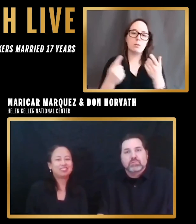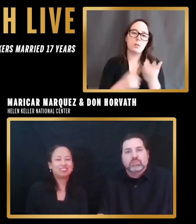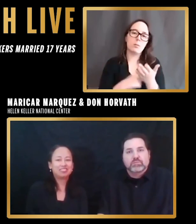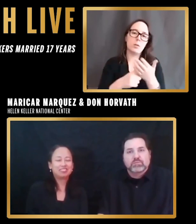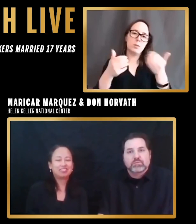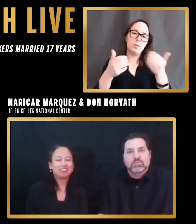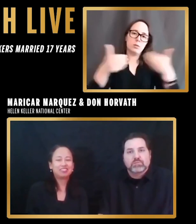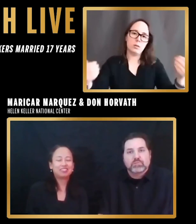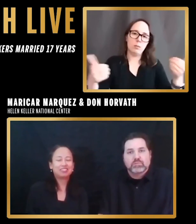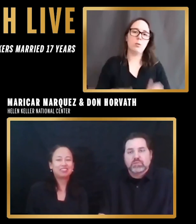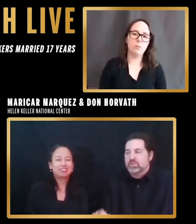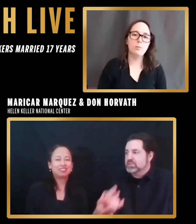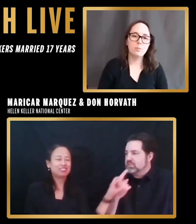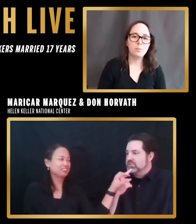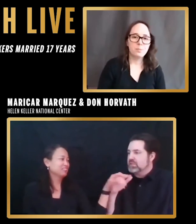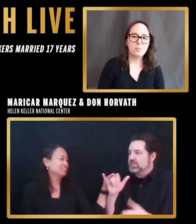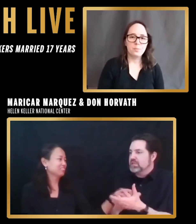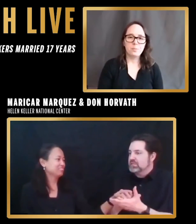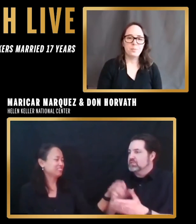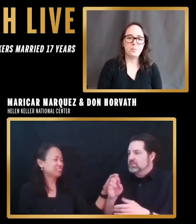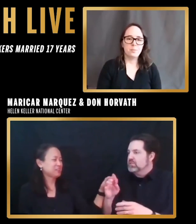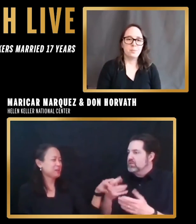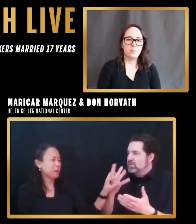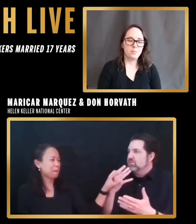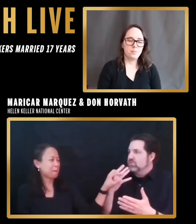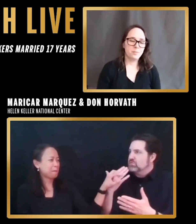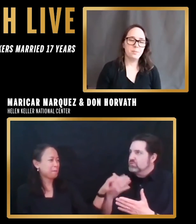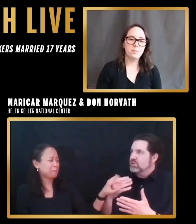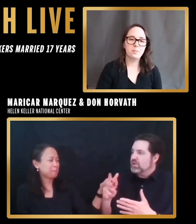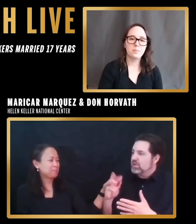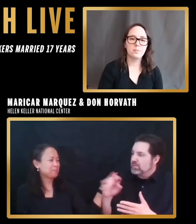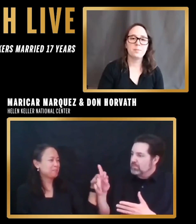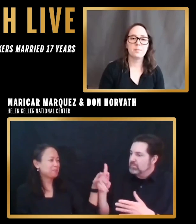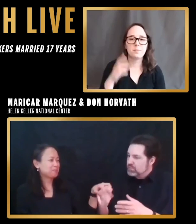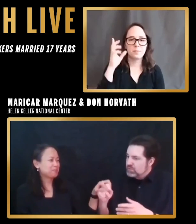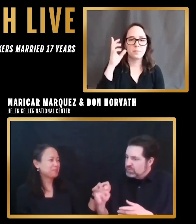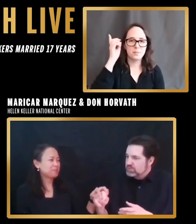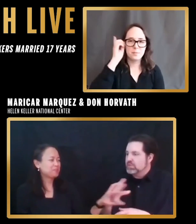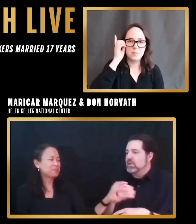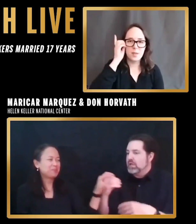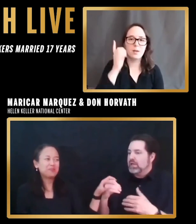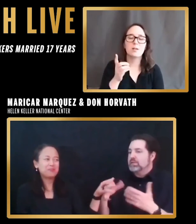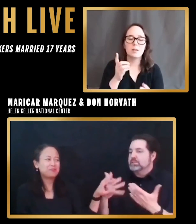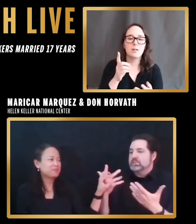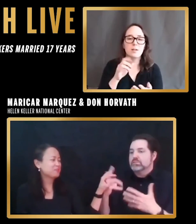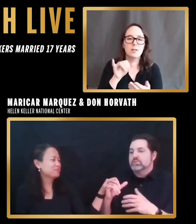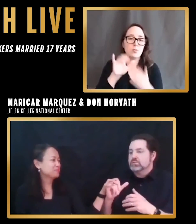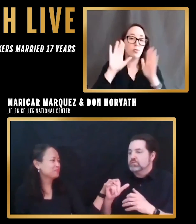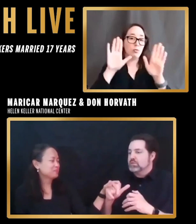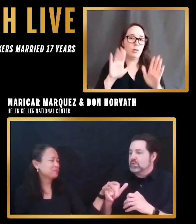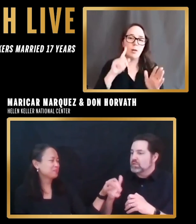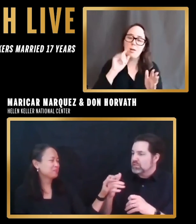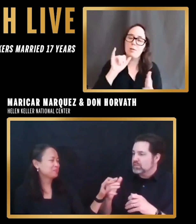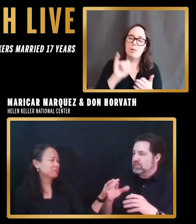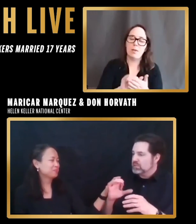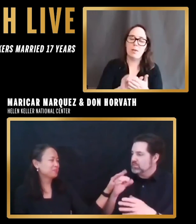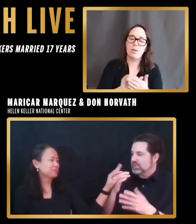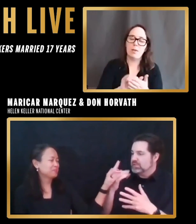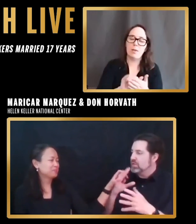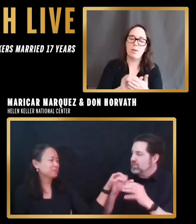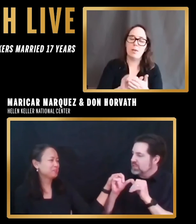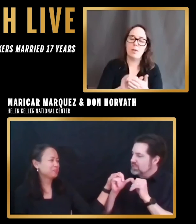Well, that's so well put, and I think that's a great place to end today. I'd certainly love to keep talking with you both, but we're at time